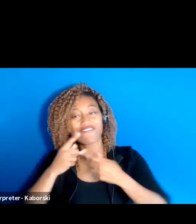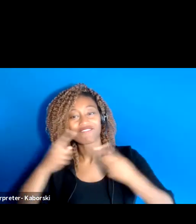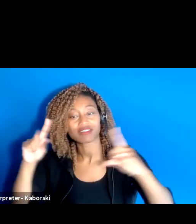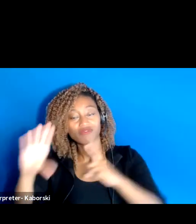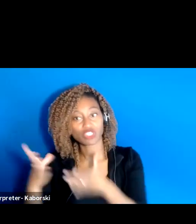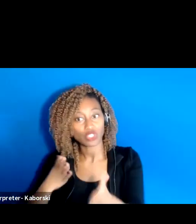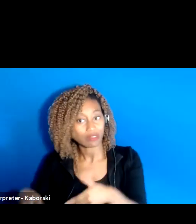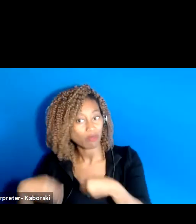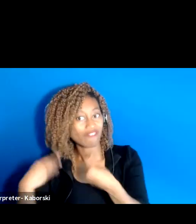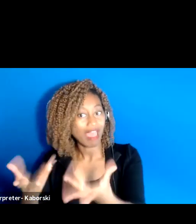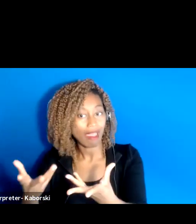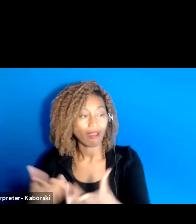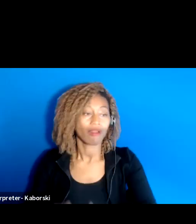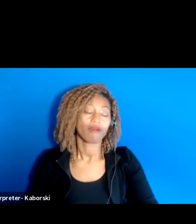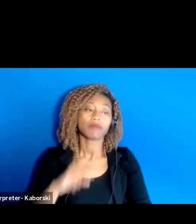they are providing.